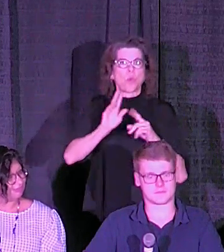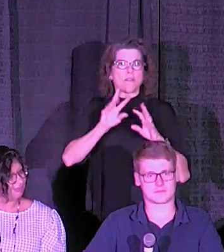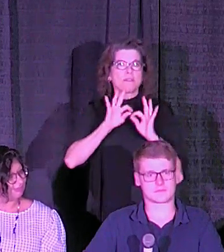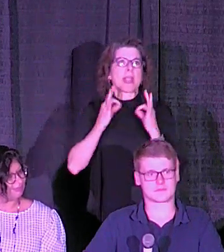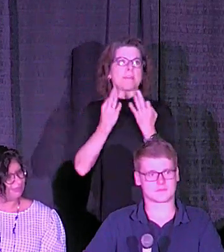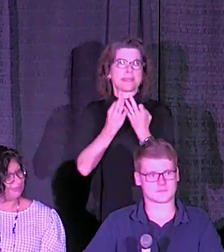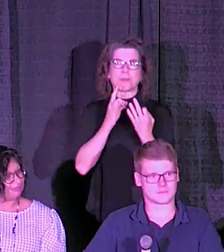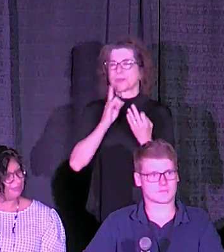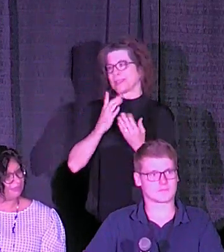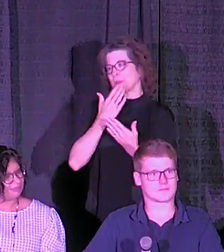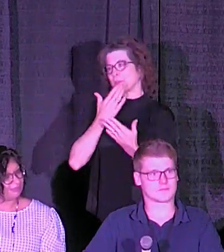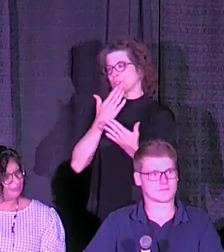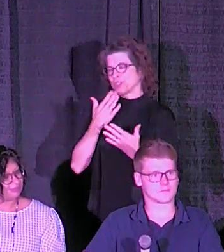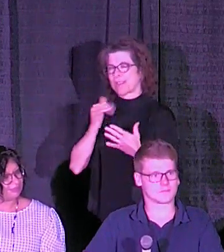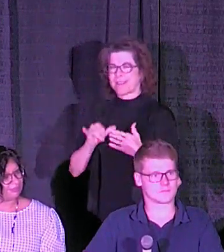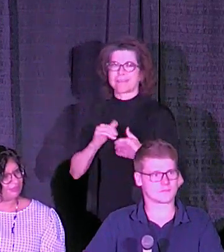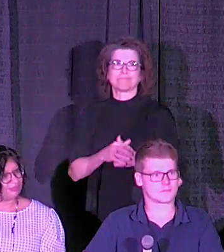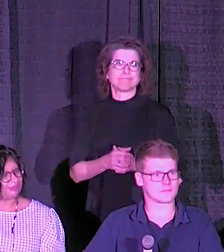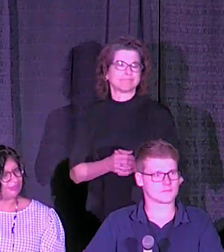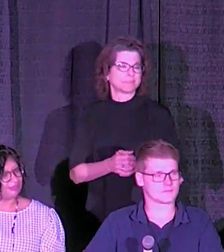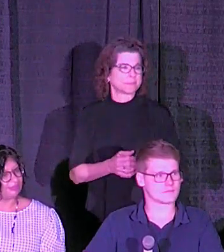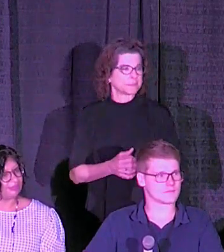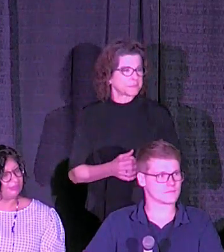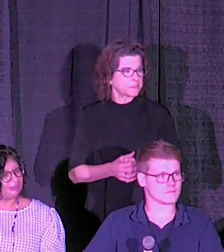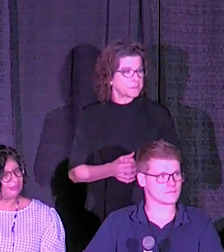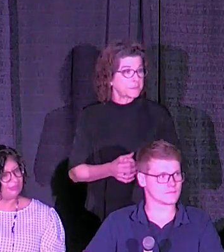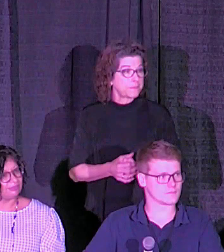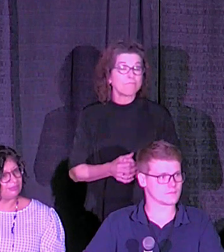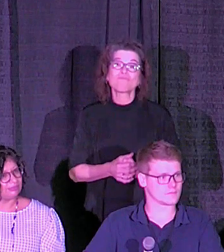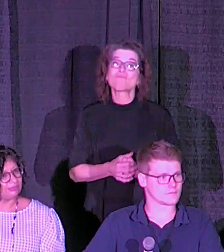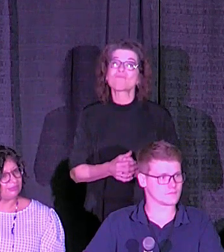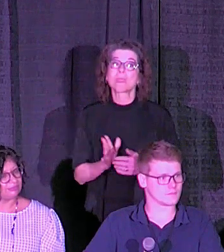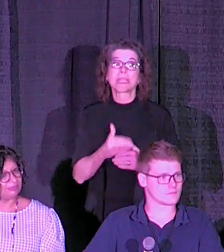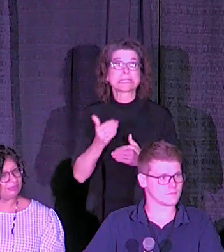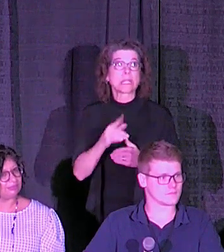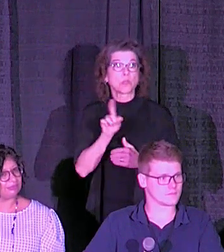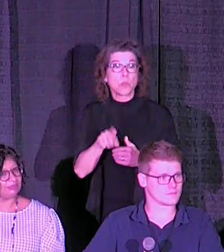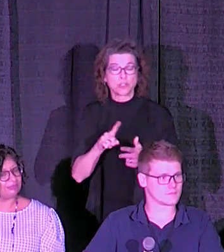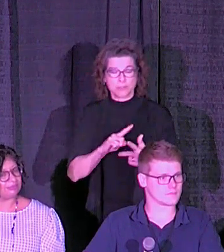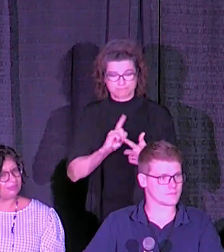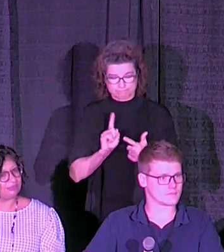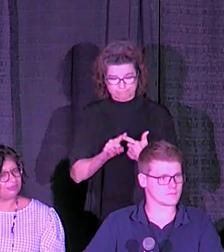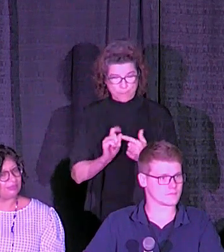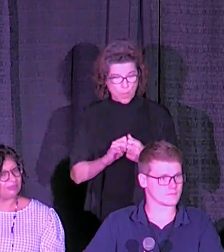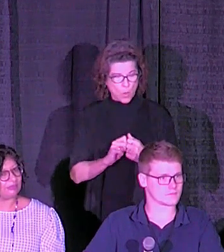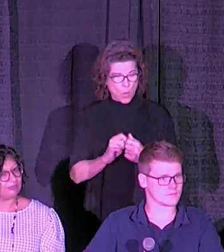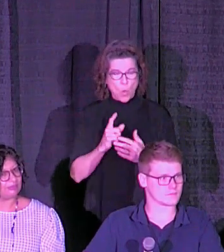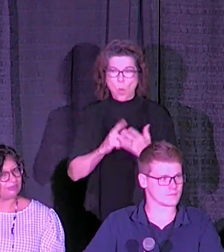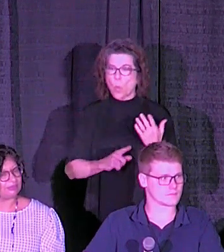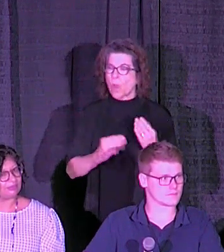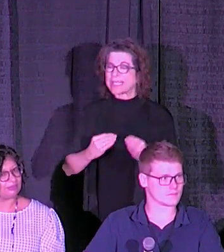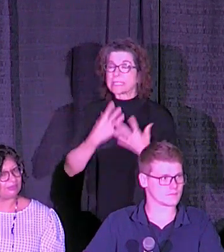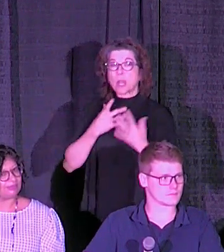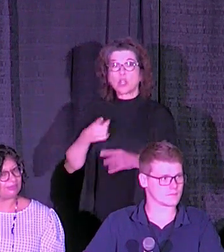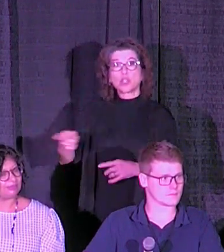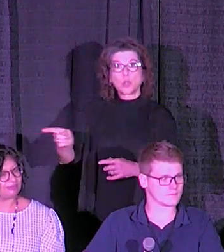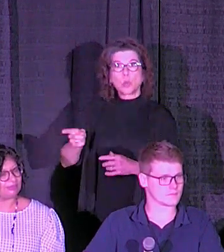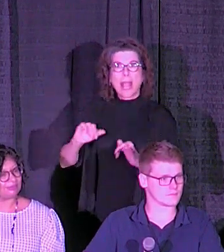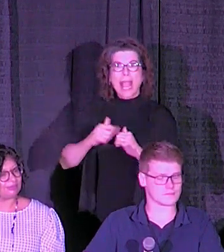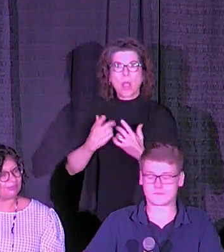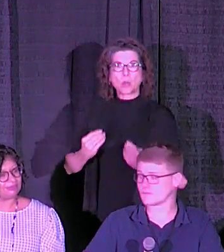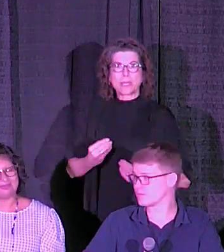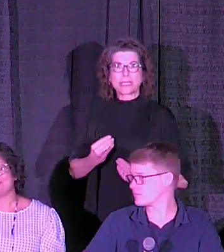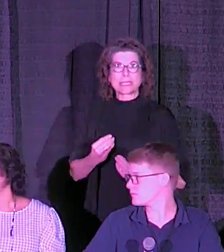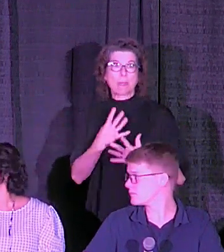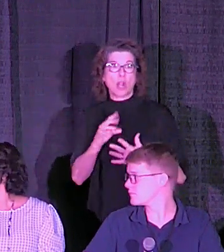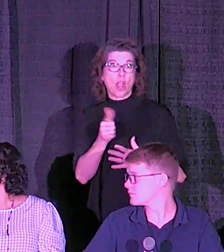in all of you guys. So my next question is, what inspires you and how can we inspire others? And I want to start with